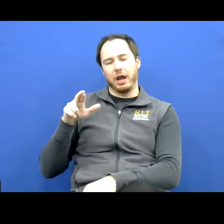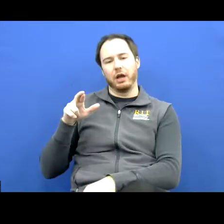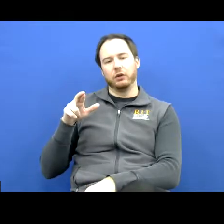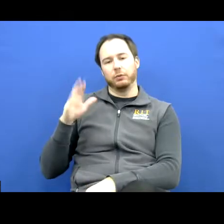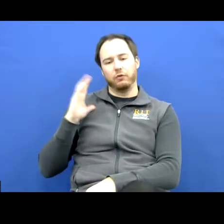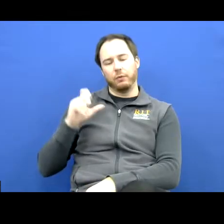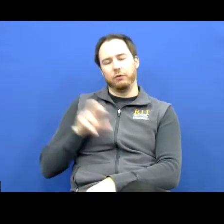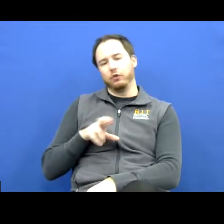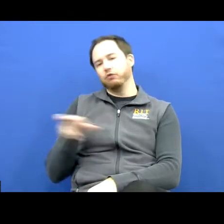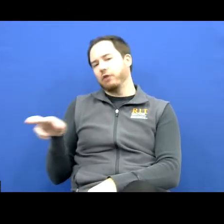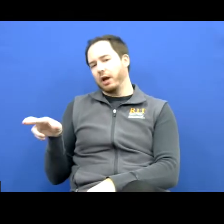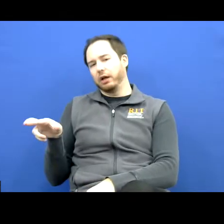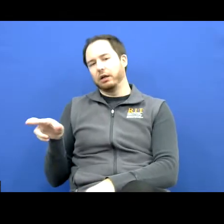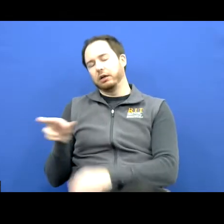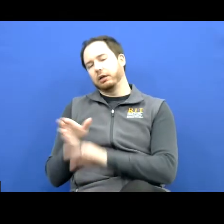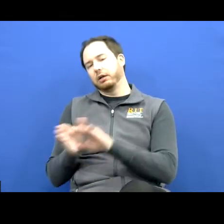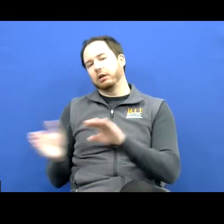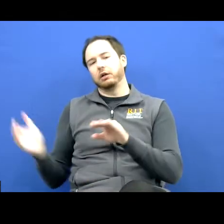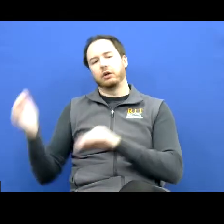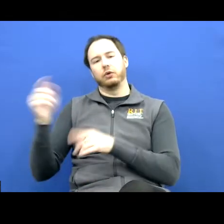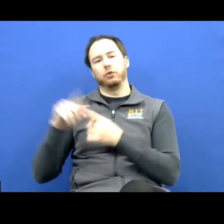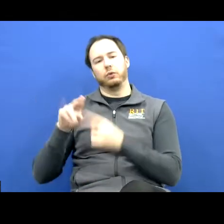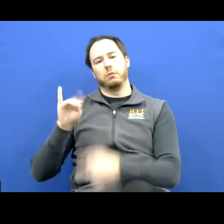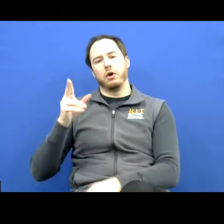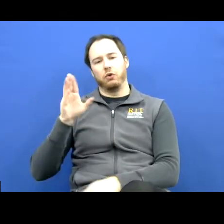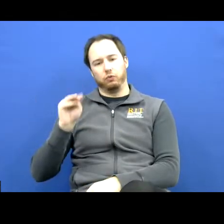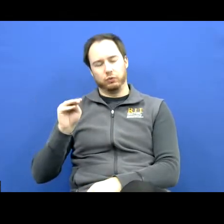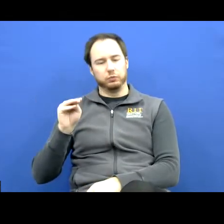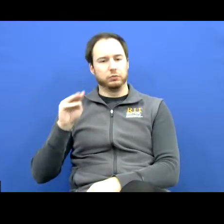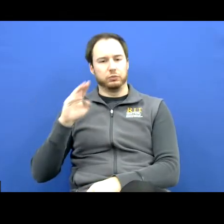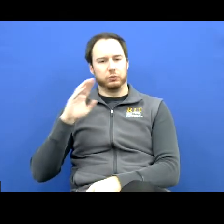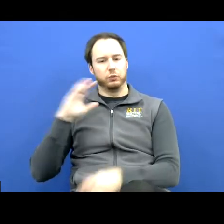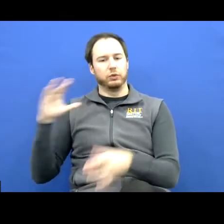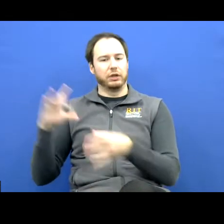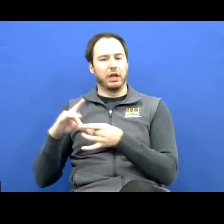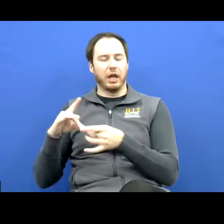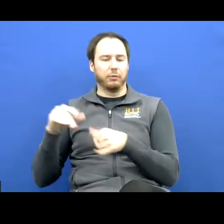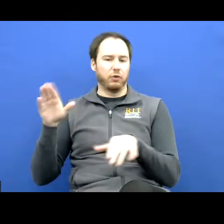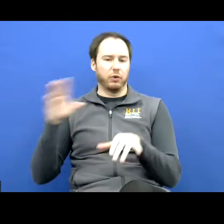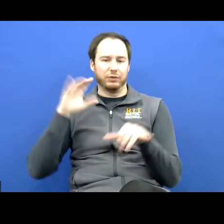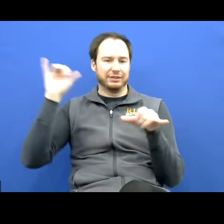right and then cut over to Mushroom Boulevard. The rest of that would stay